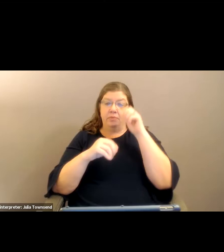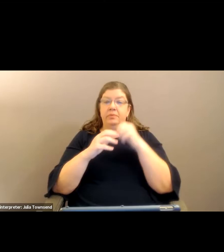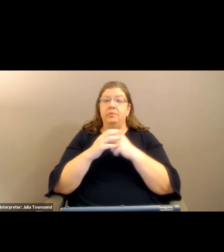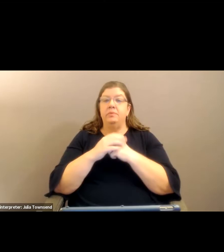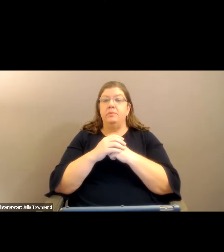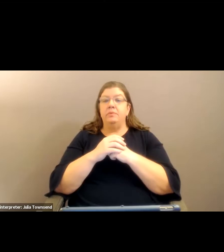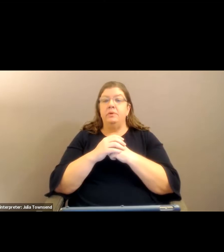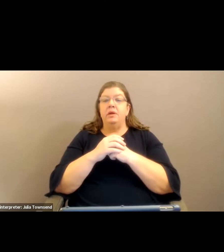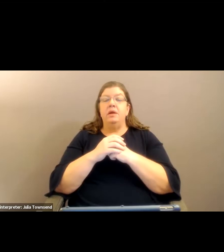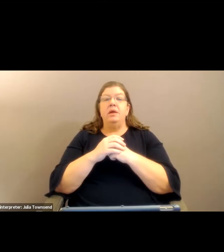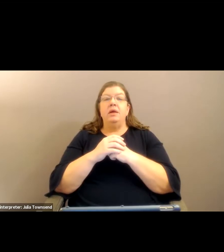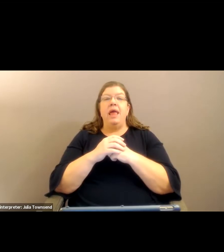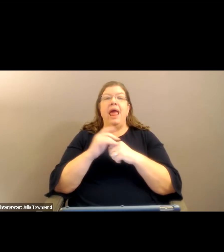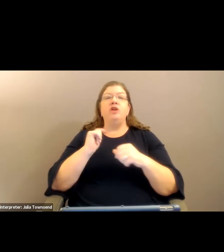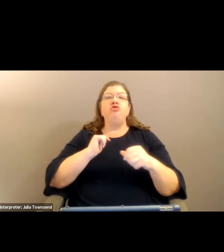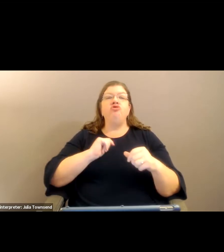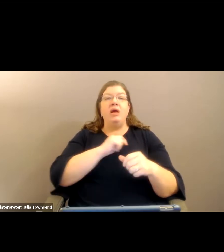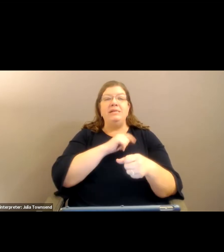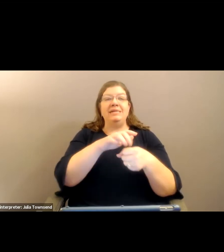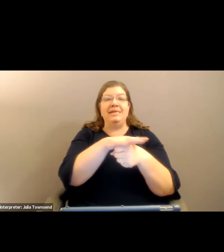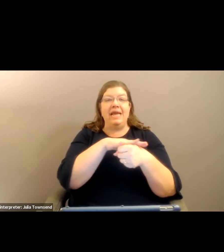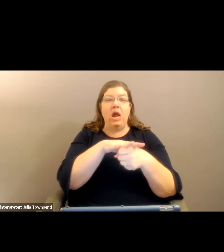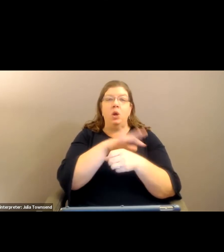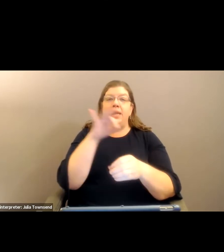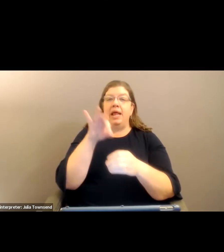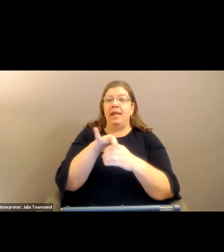and the trustee area elections.